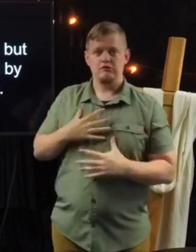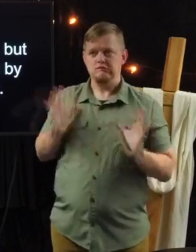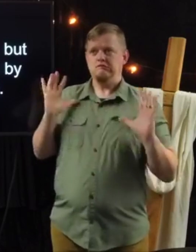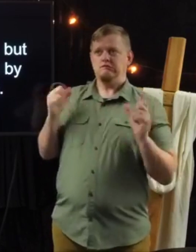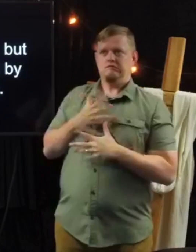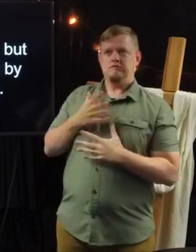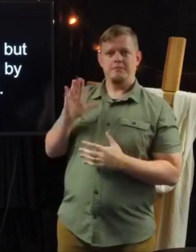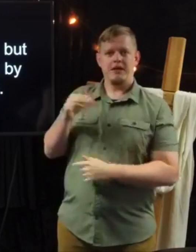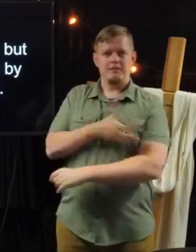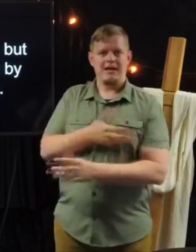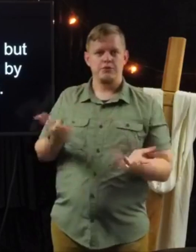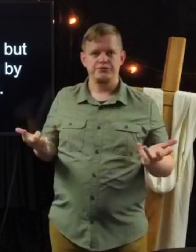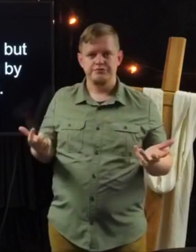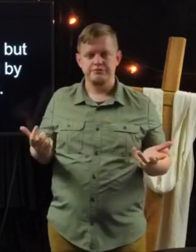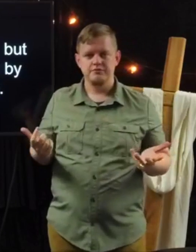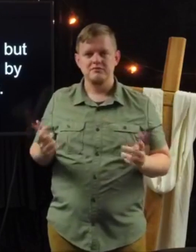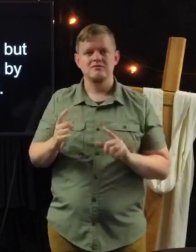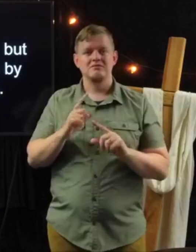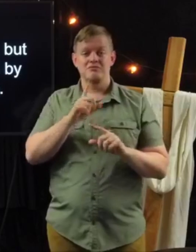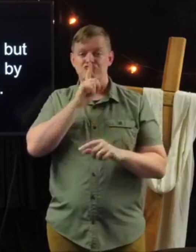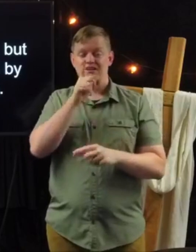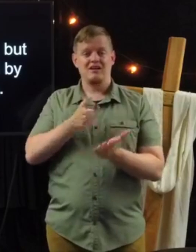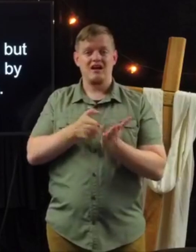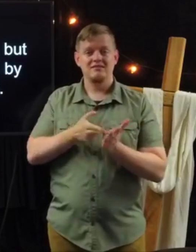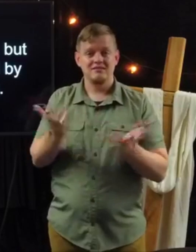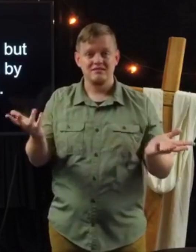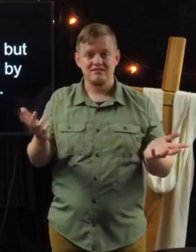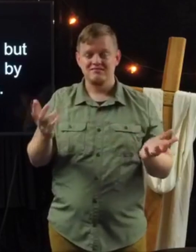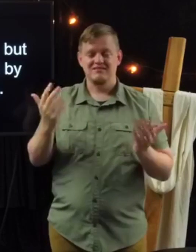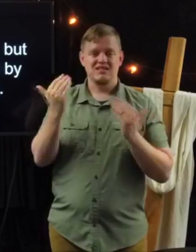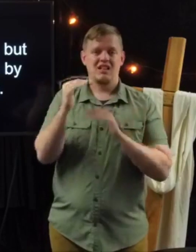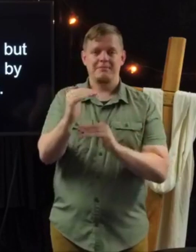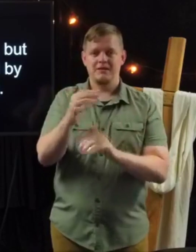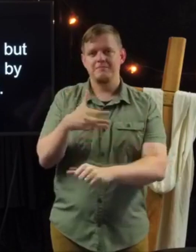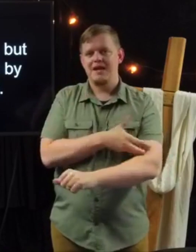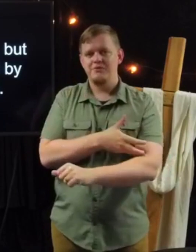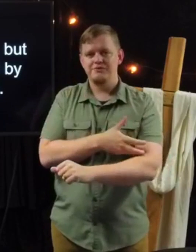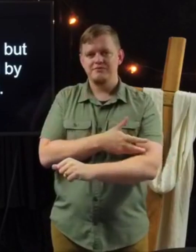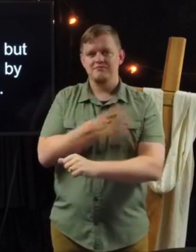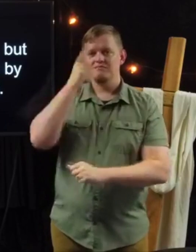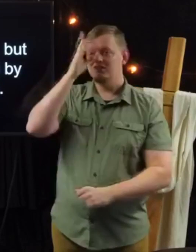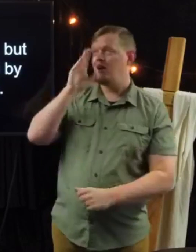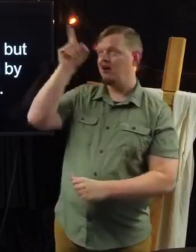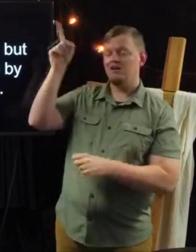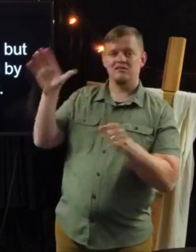sometimes we'll be scared by that power. But really, honestly, it is a limited power.